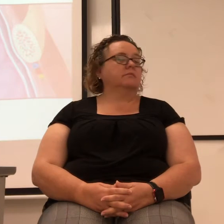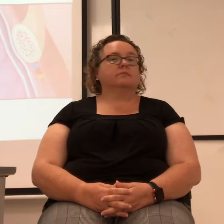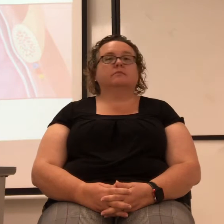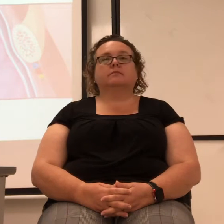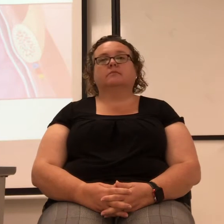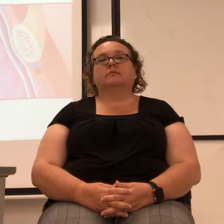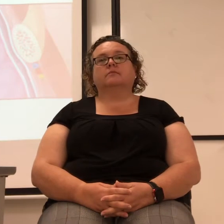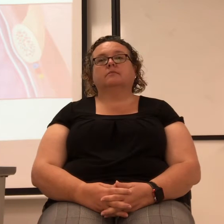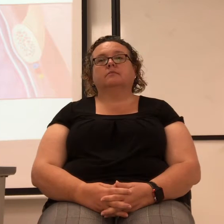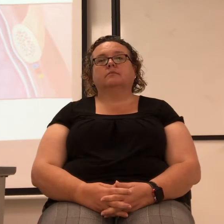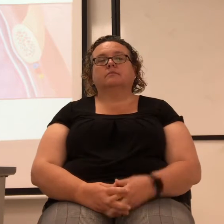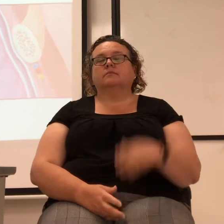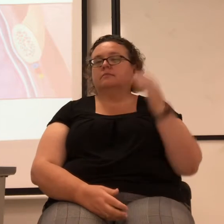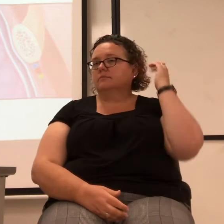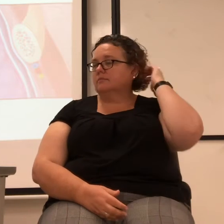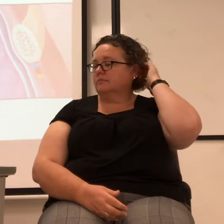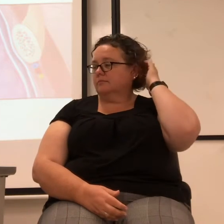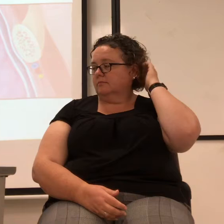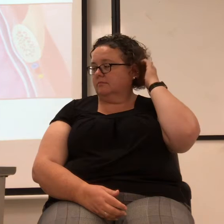acting